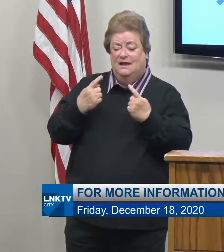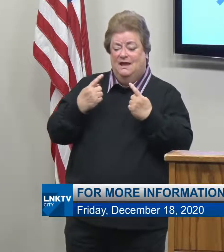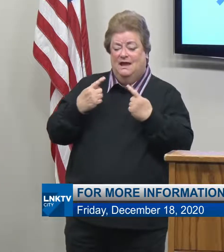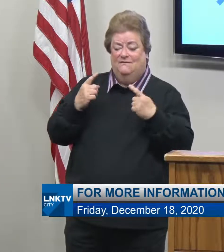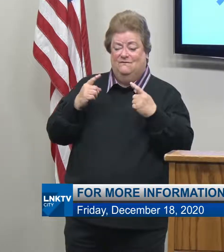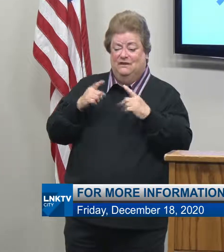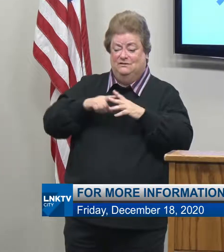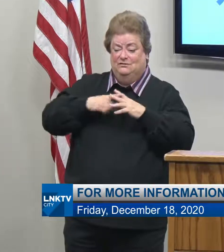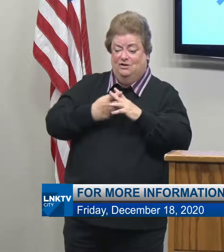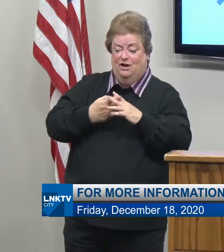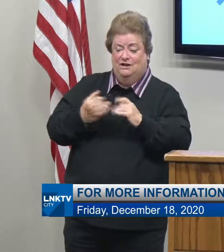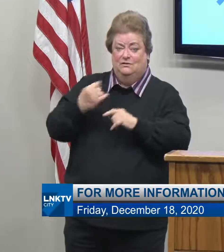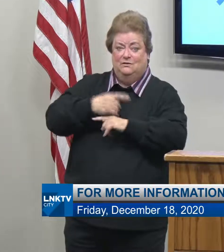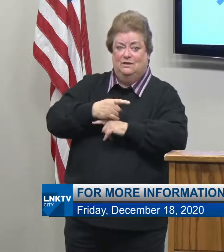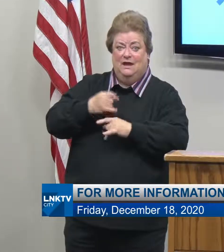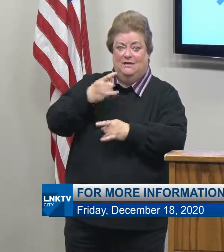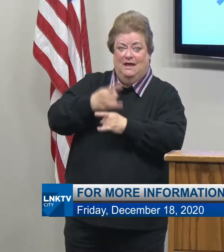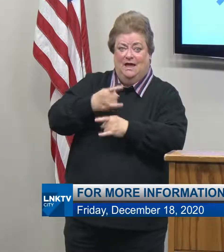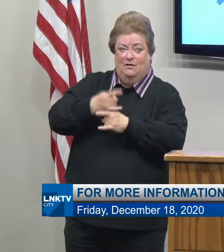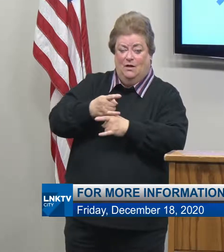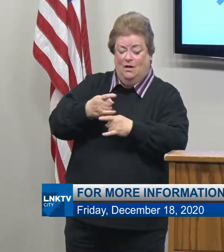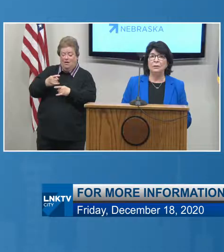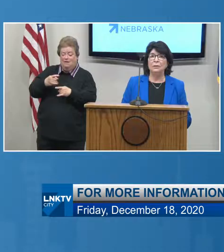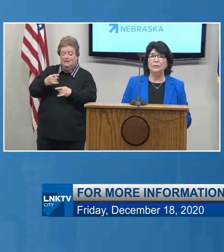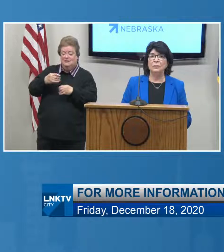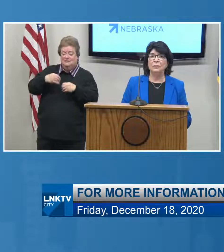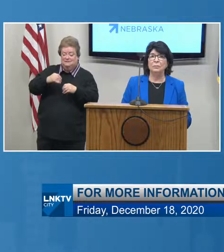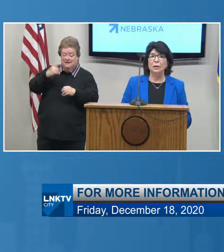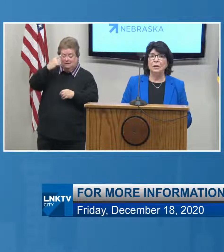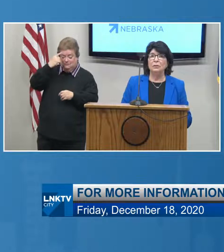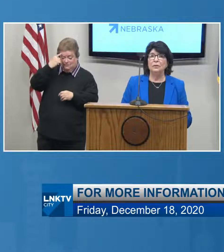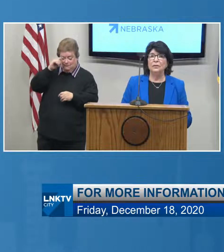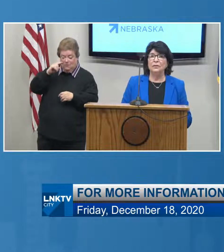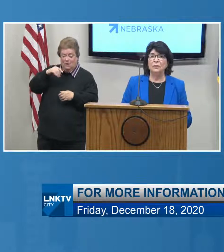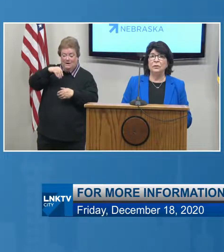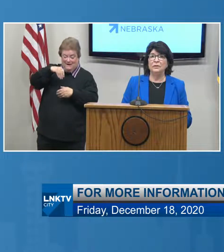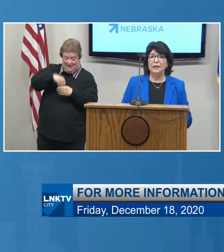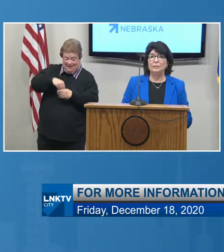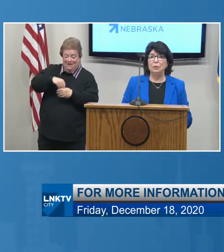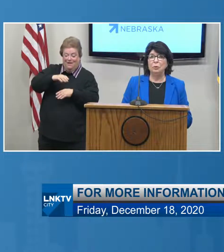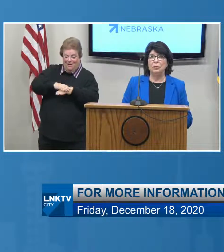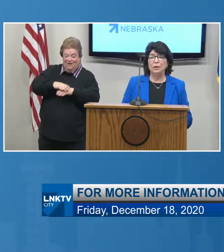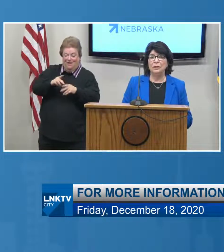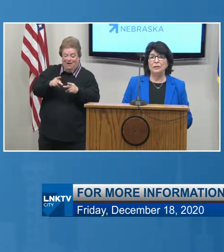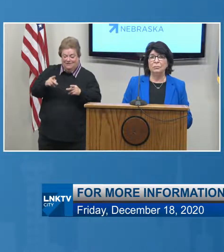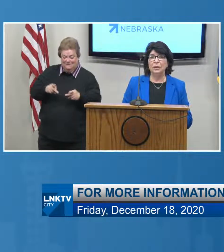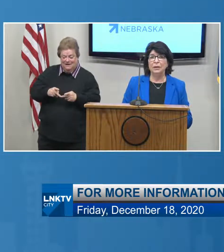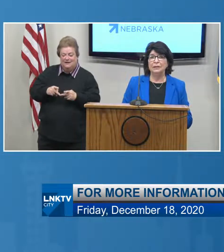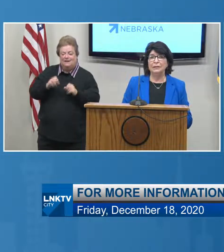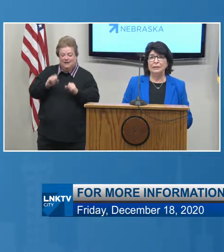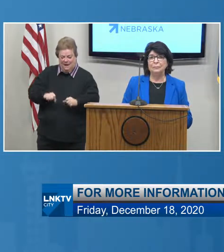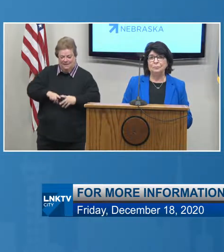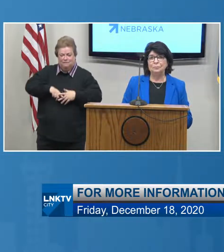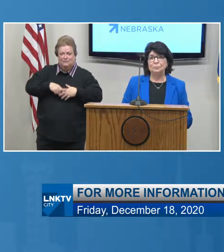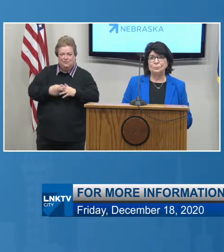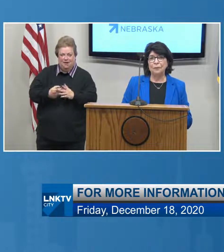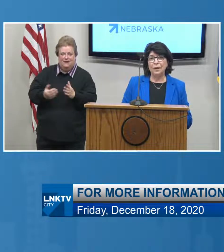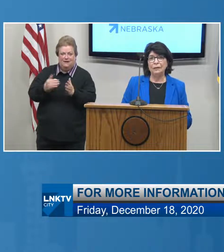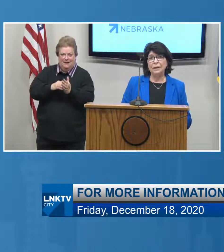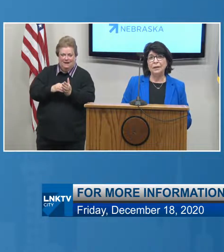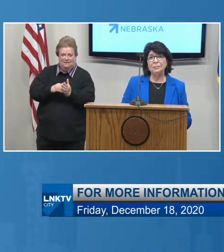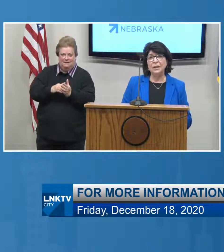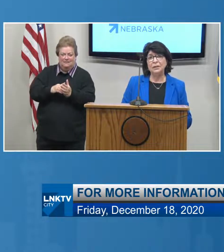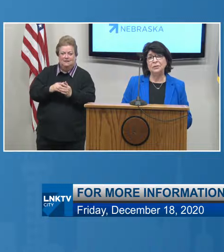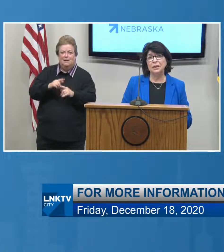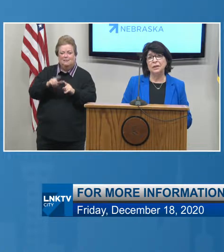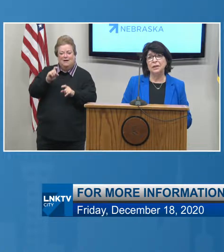Effective today, alcohol sales for on-site consumption may resume with certain safety protocols in place.